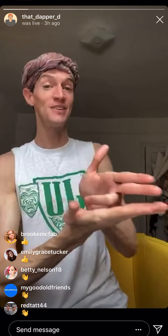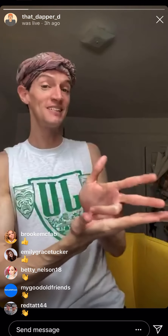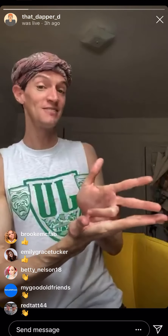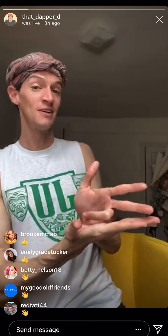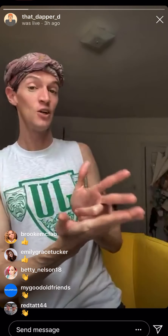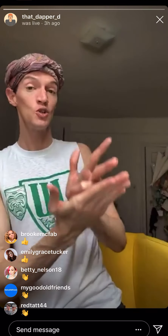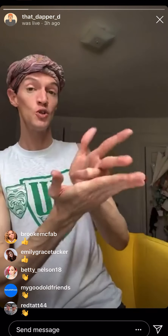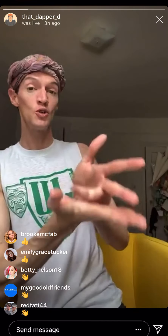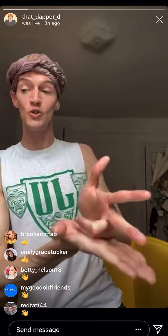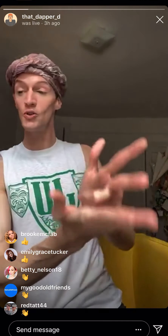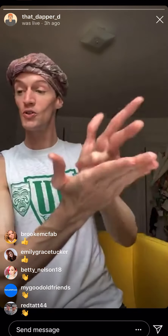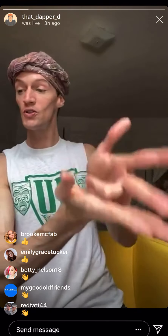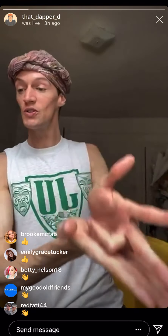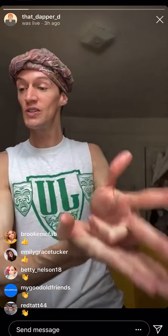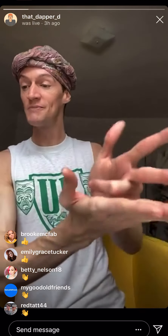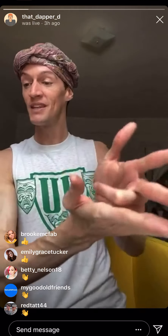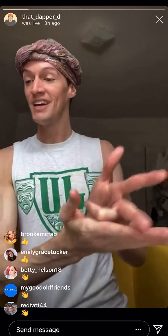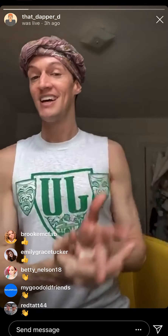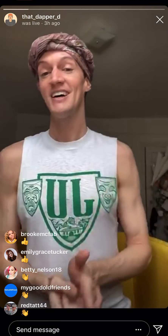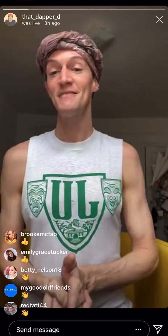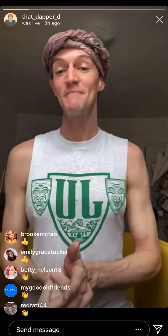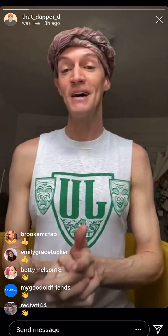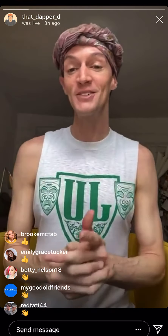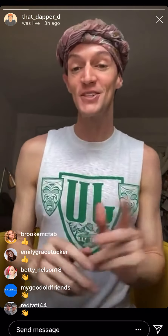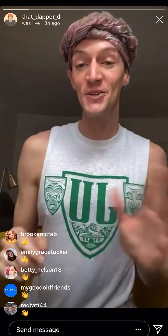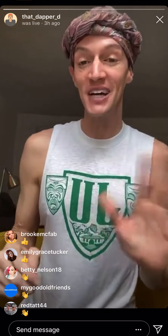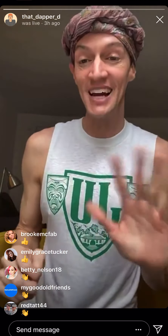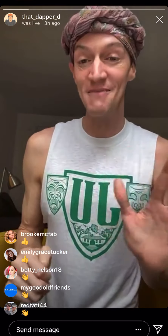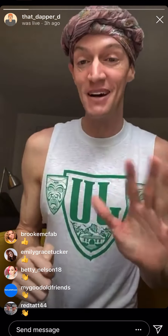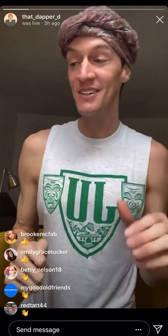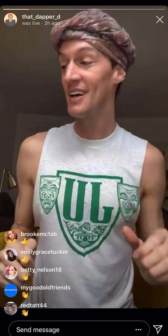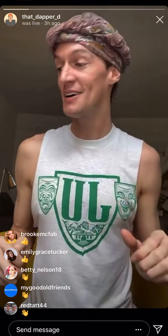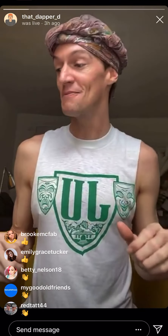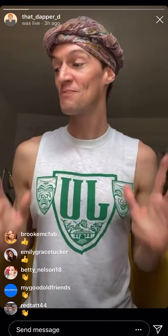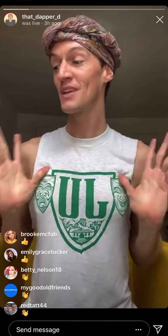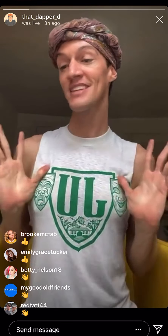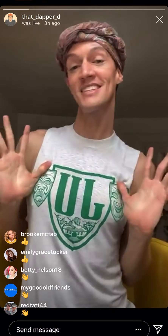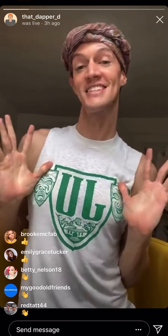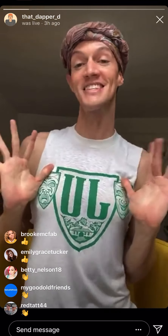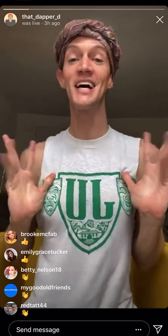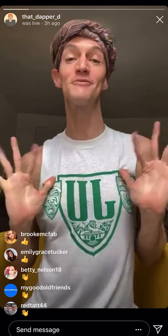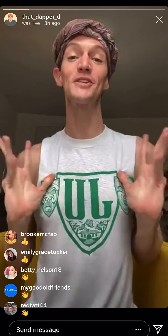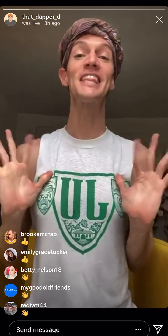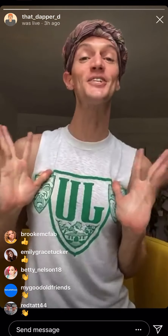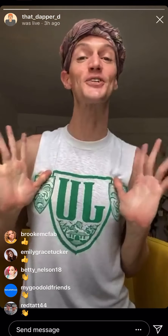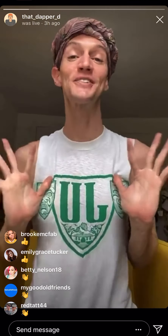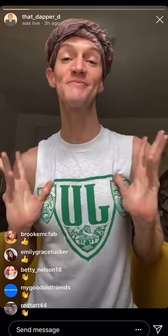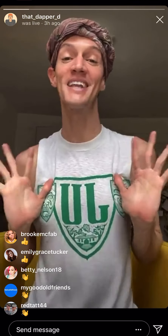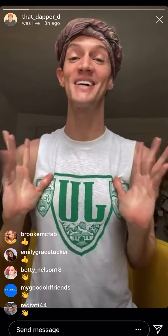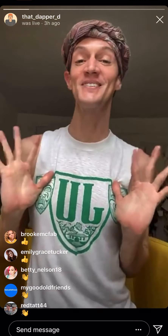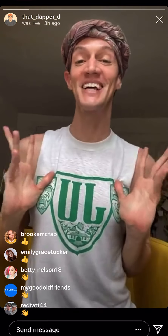mel just joined hi mel um this is the sign for leisure i thought you would like that